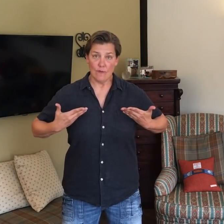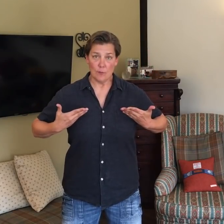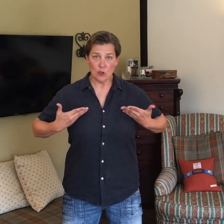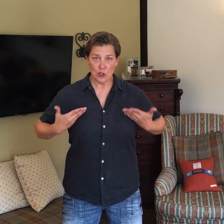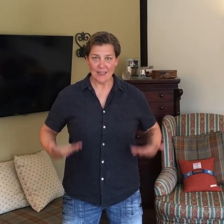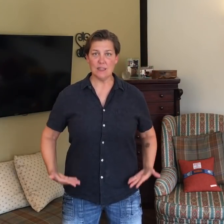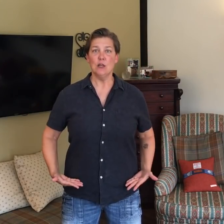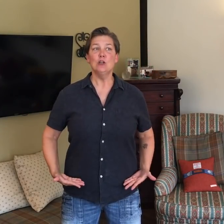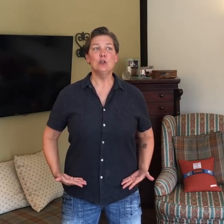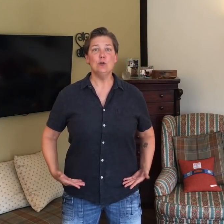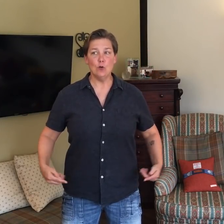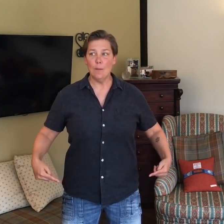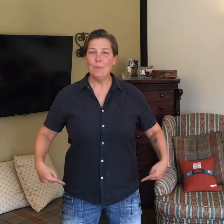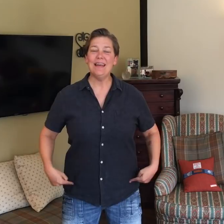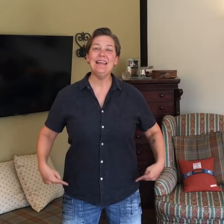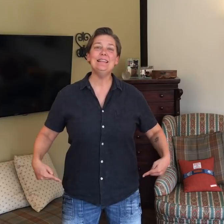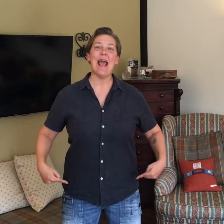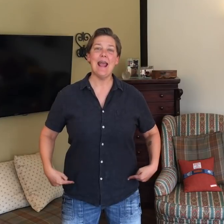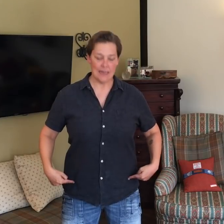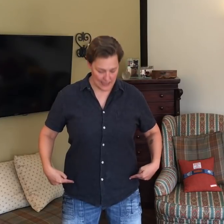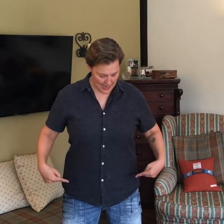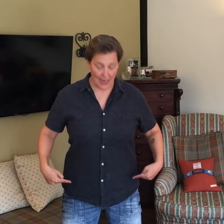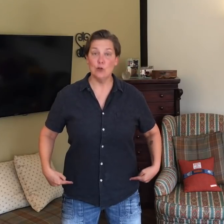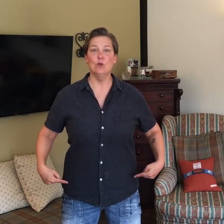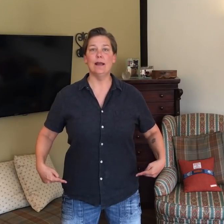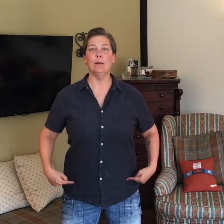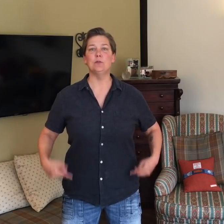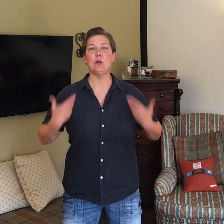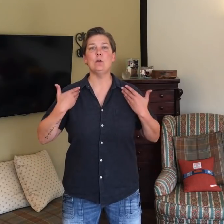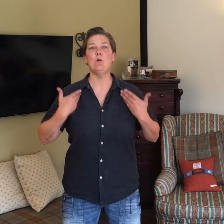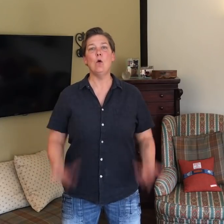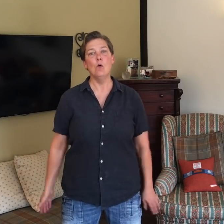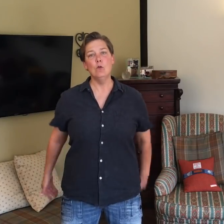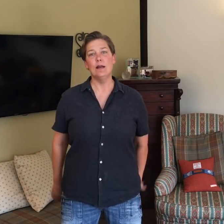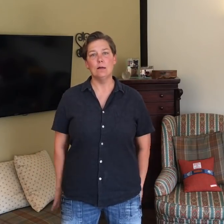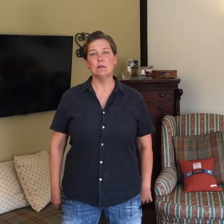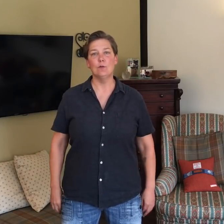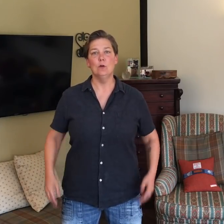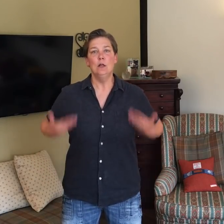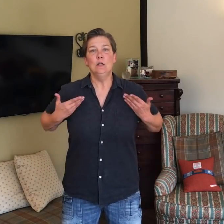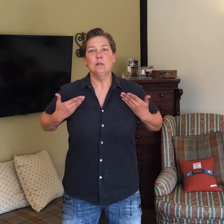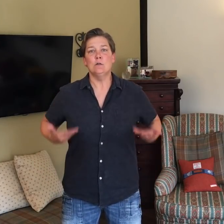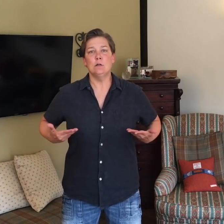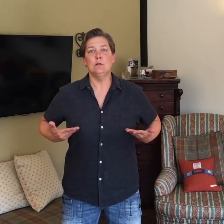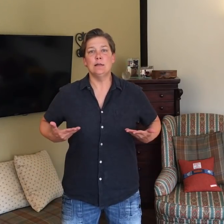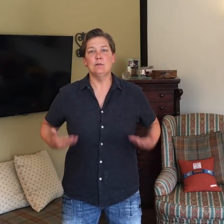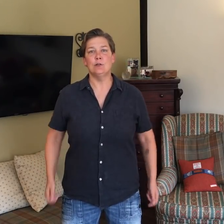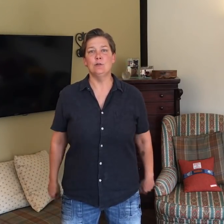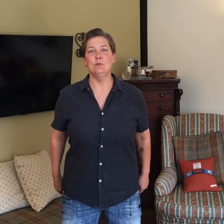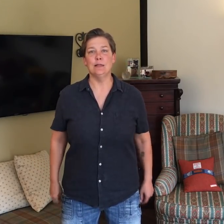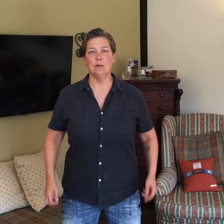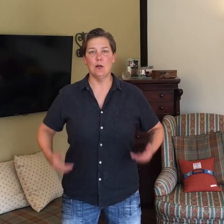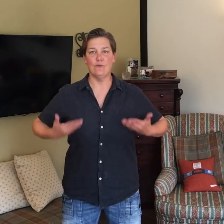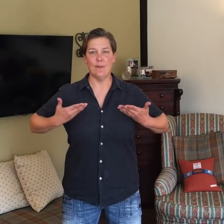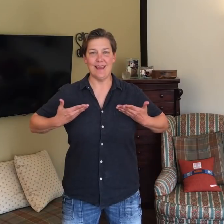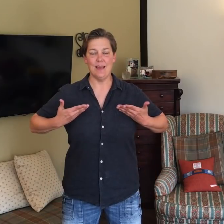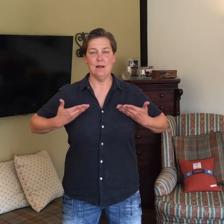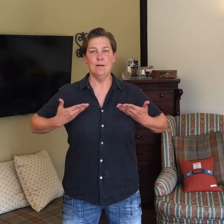from your chest to your, and please end at your hips. Don't go all the way down to the floor. Don't go down too little. Go from here